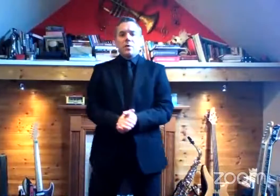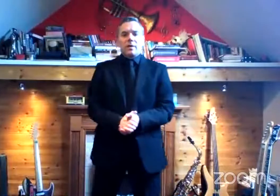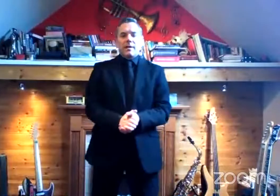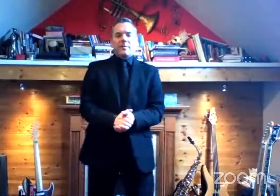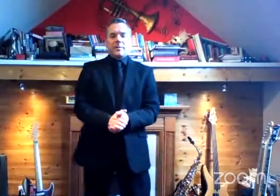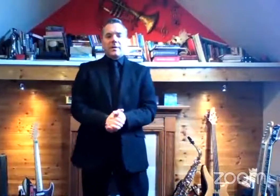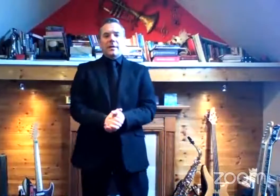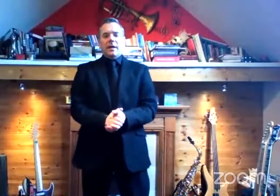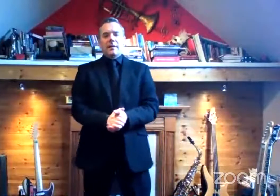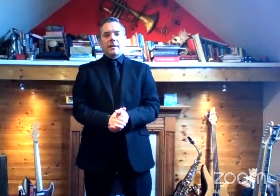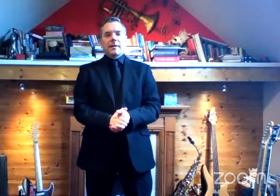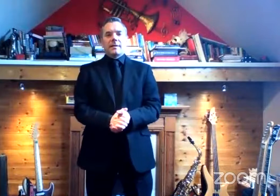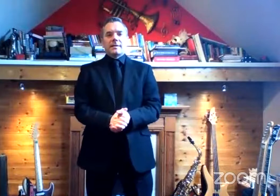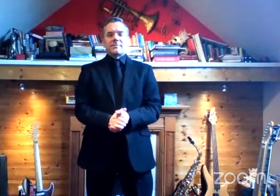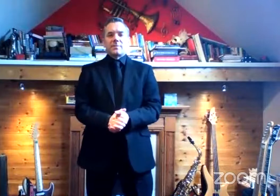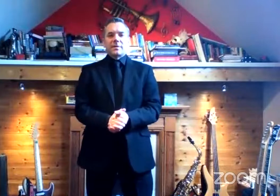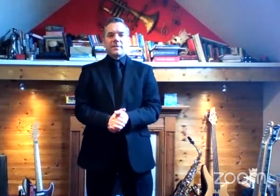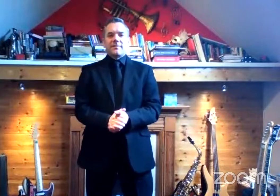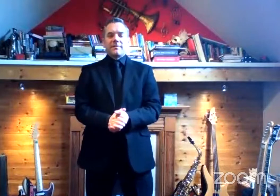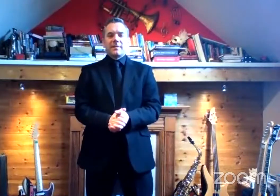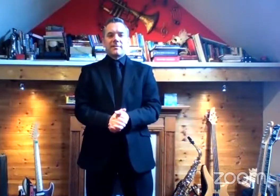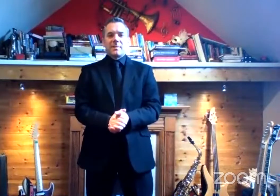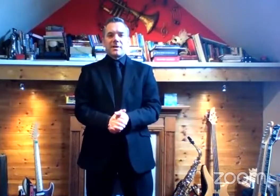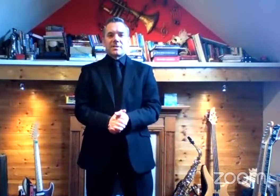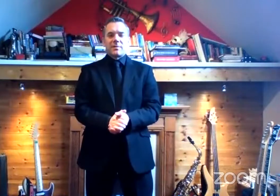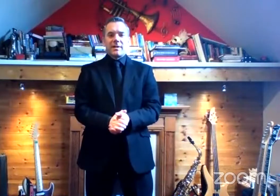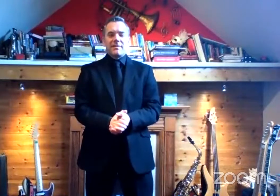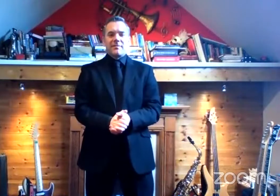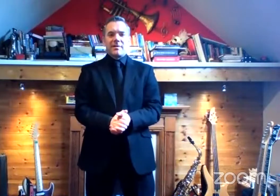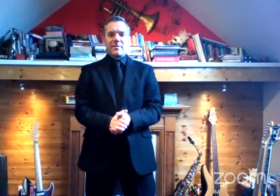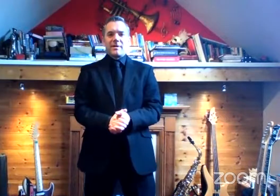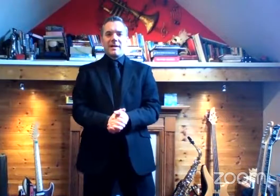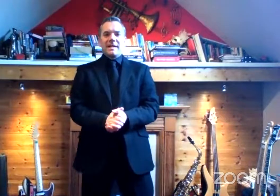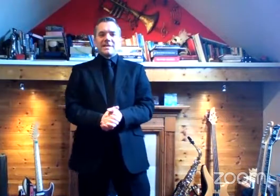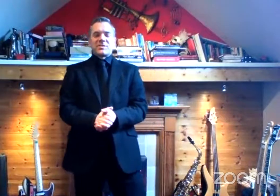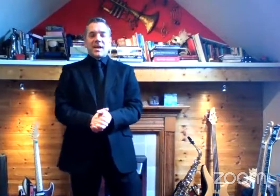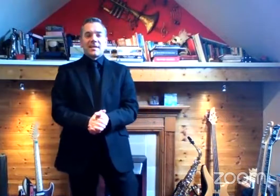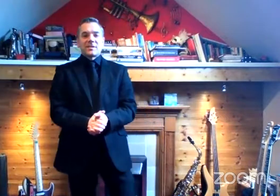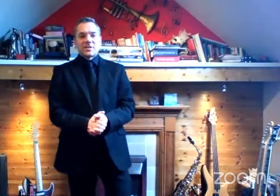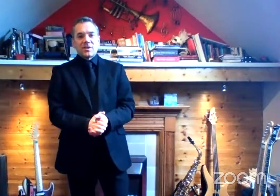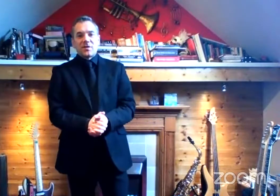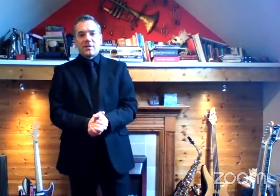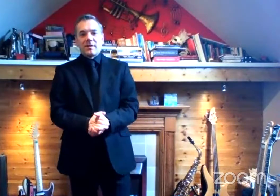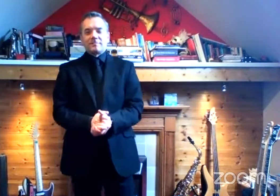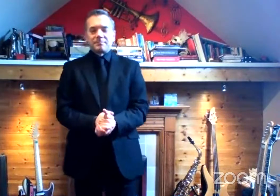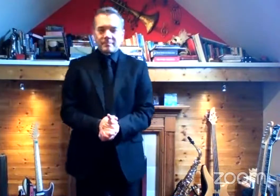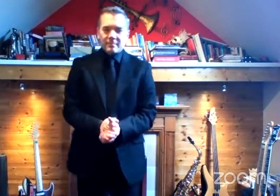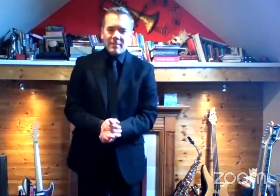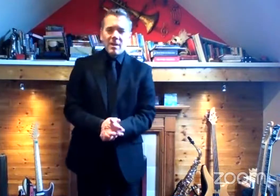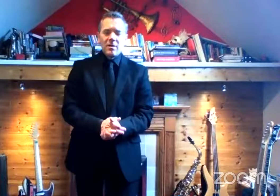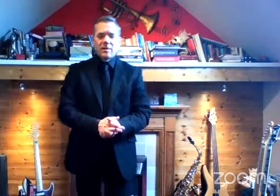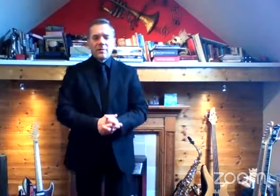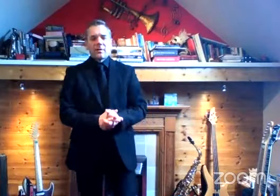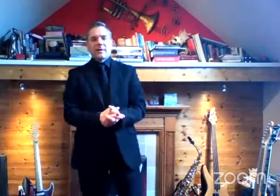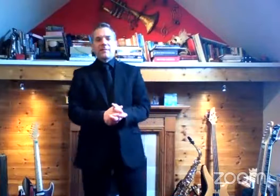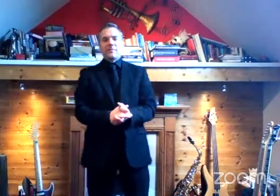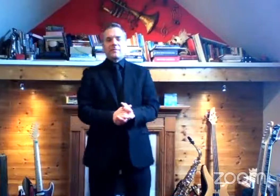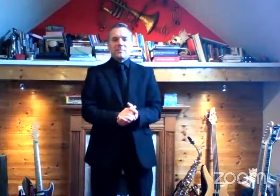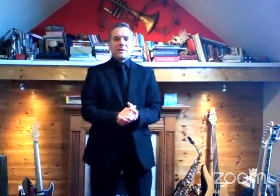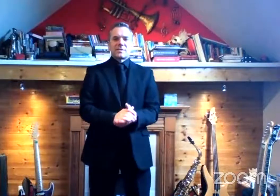Good morning, everybody. It is Monday, the 15th of March. We're here for our signed song on our 15 minutes